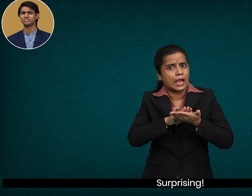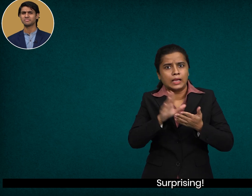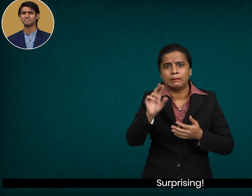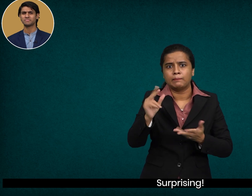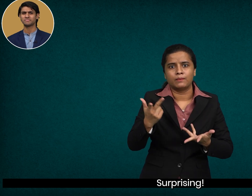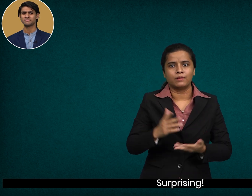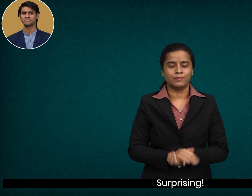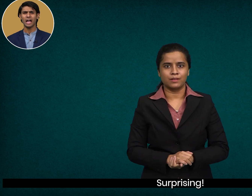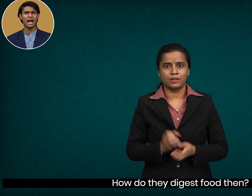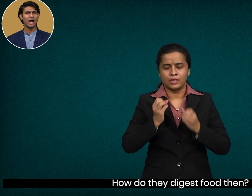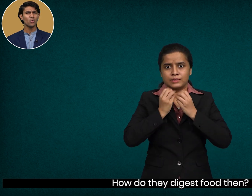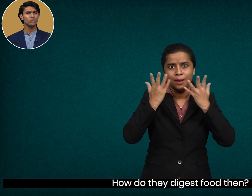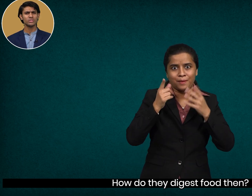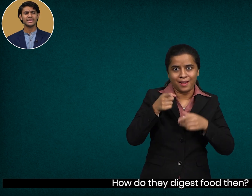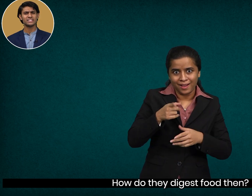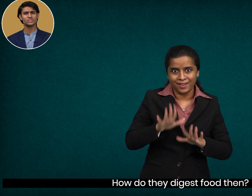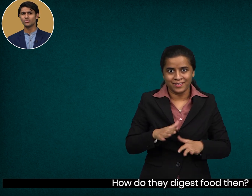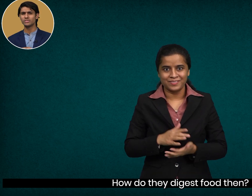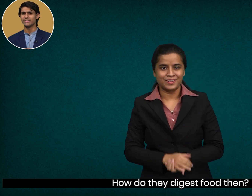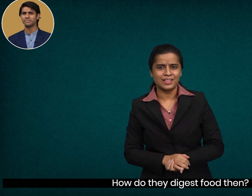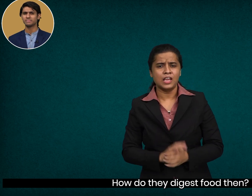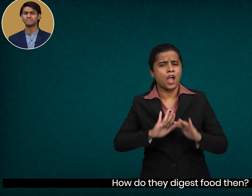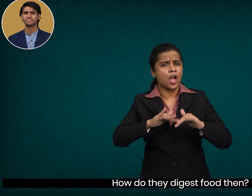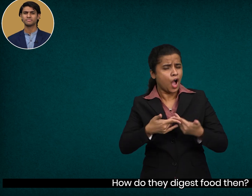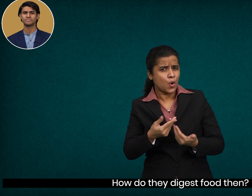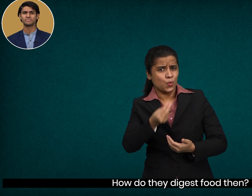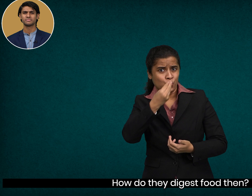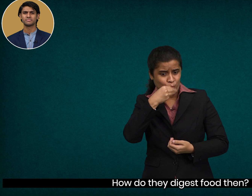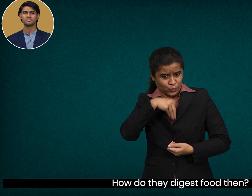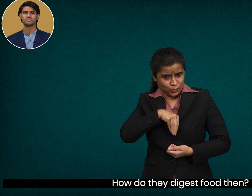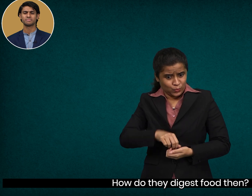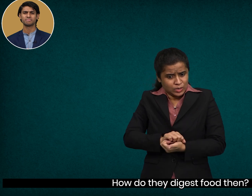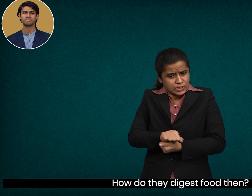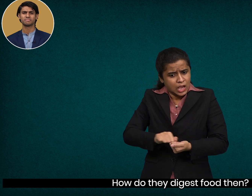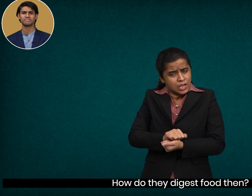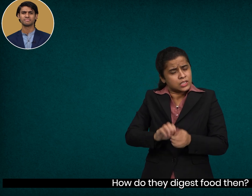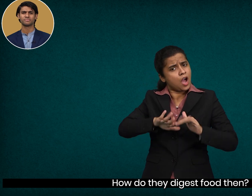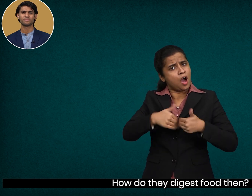Surprising. How do they digest food then?